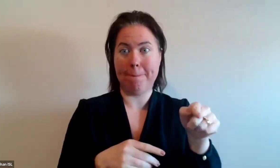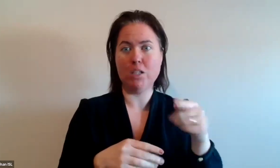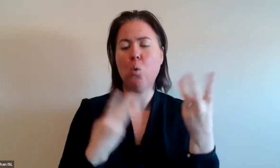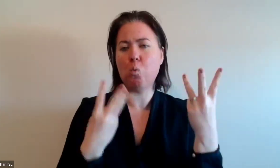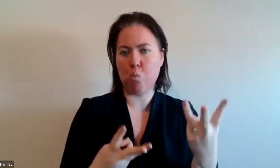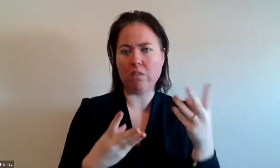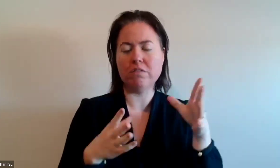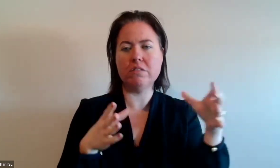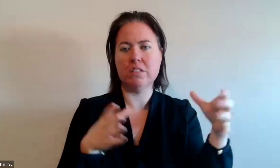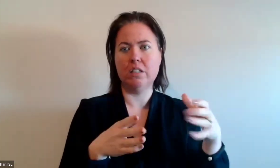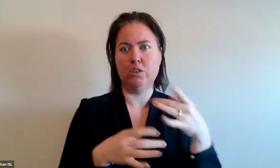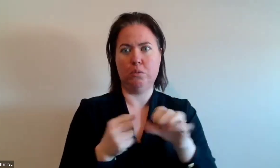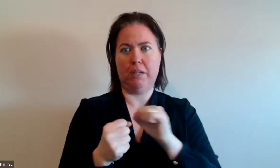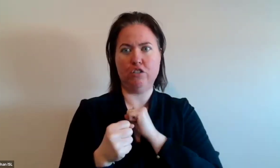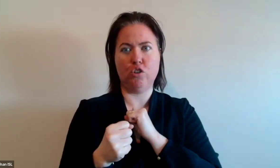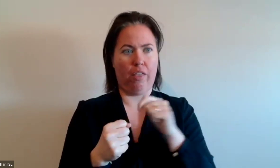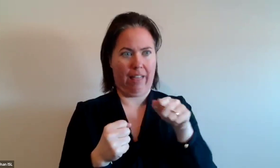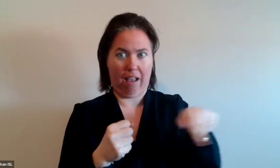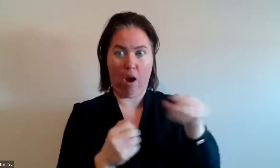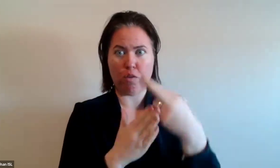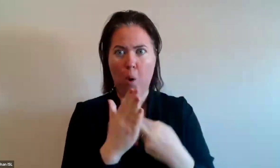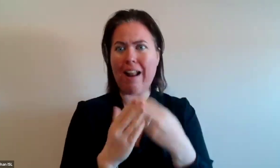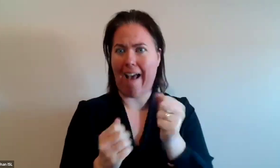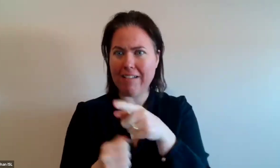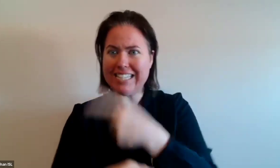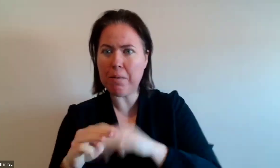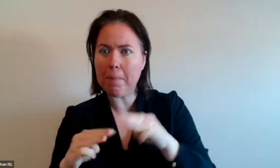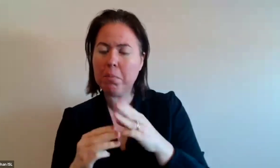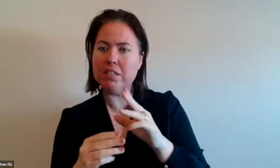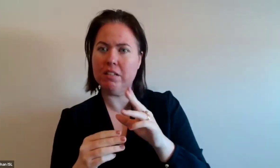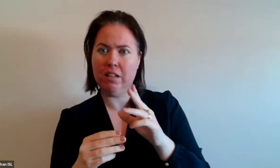the experiences of disabled people, and we're very interested